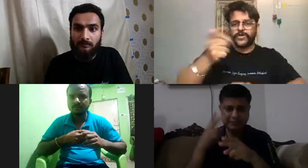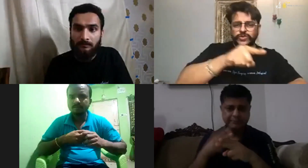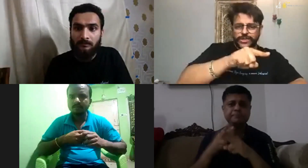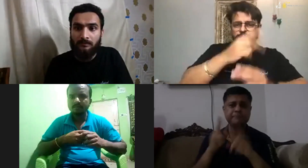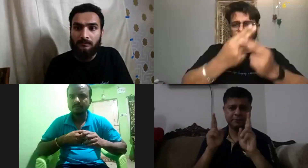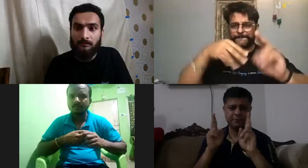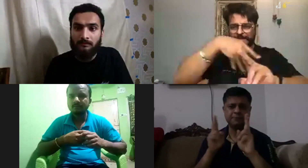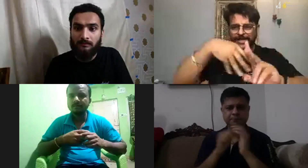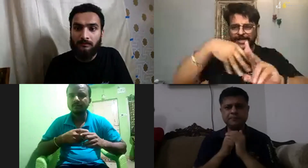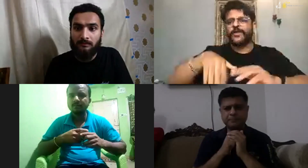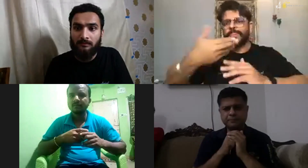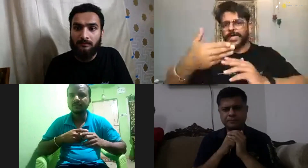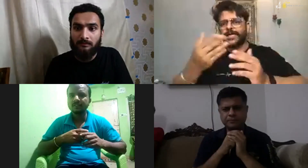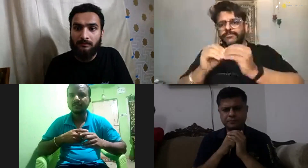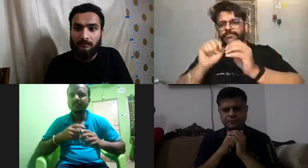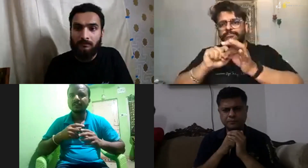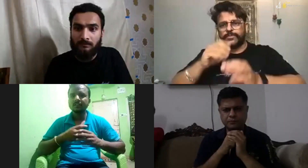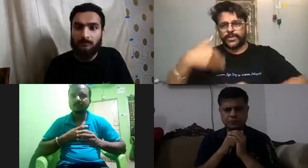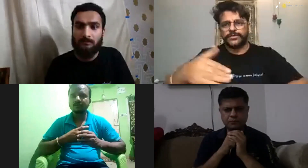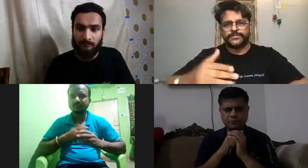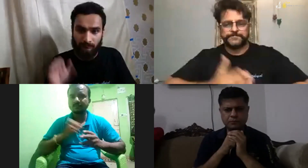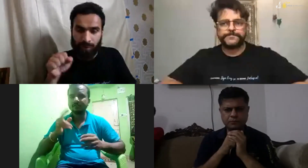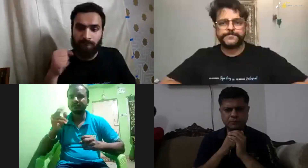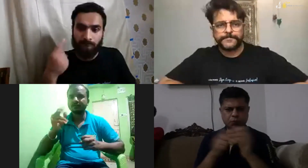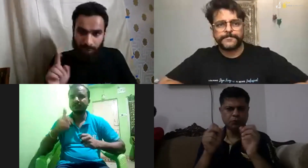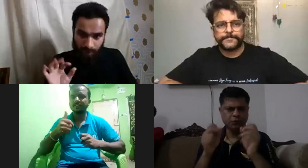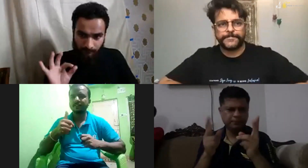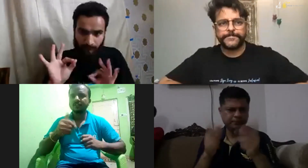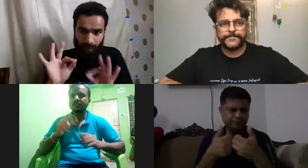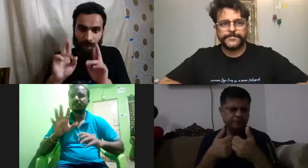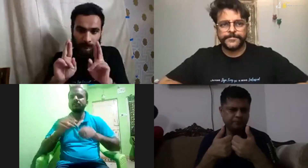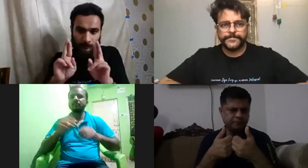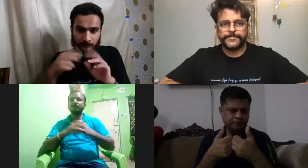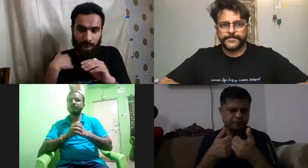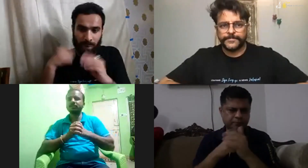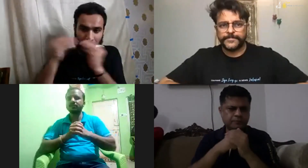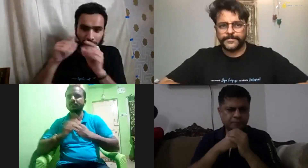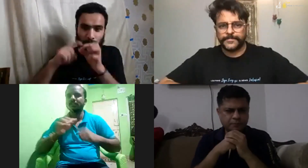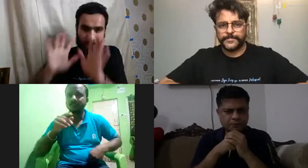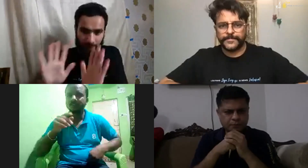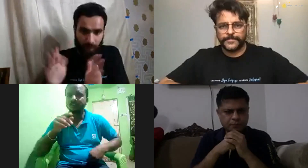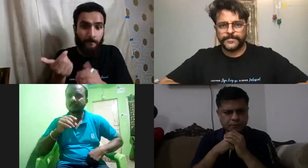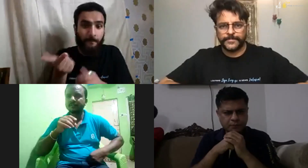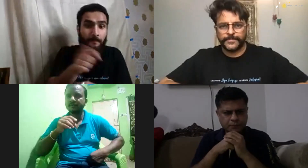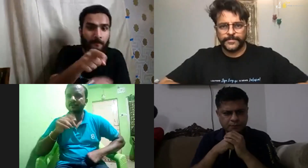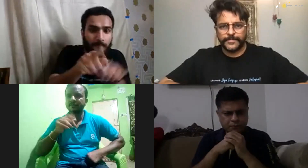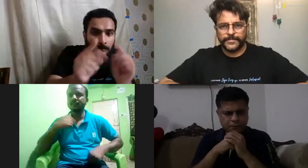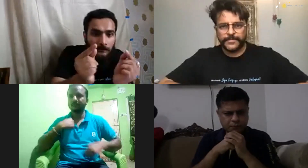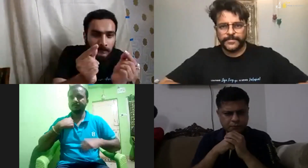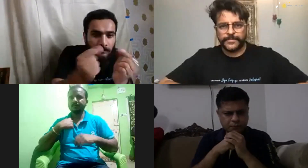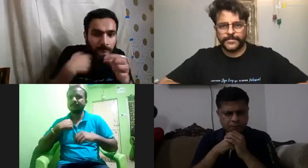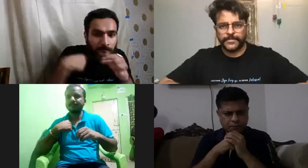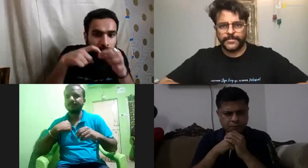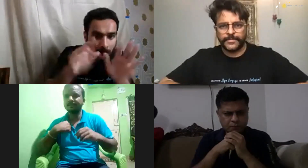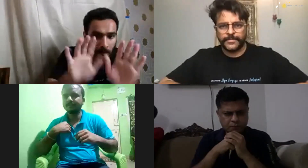you, but firstly, we'll just understand the background from Raghu more, and then we'll ask you more questions. Sure.